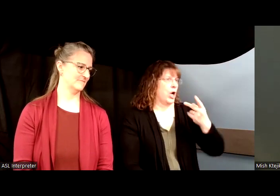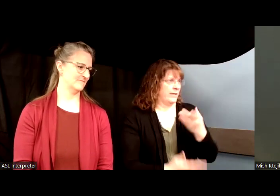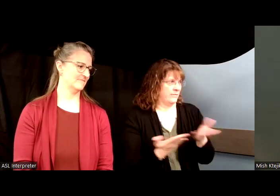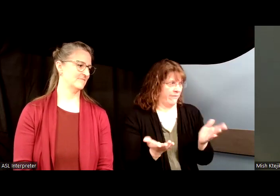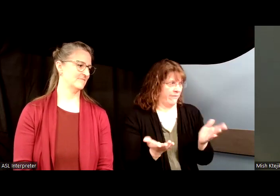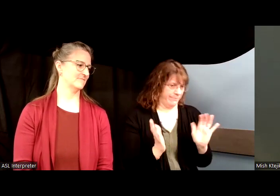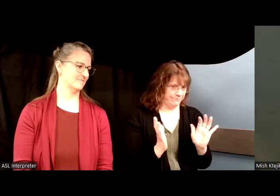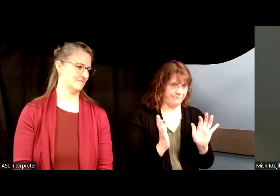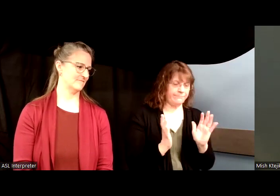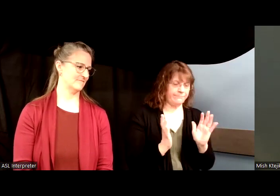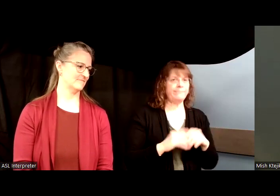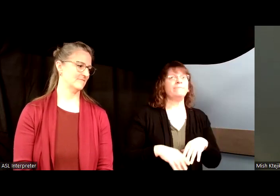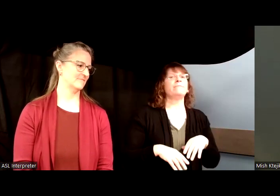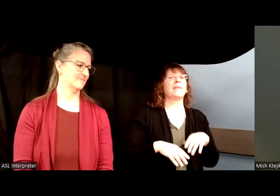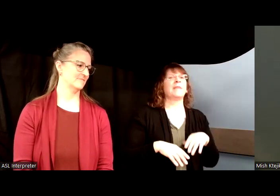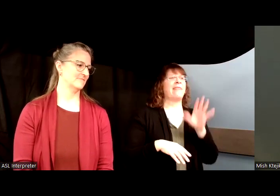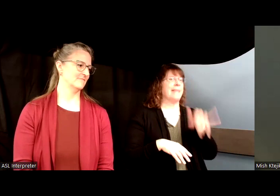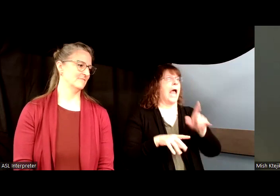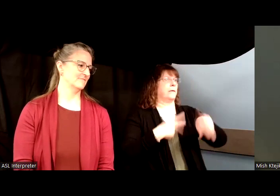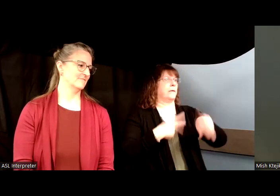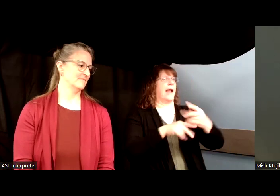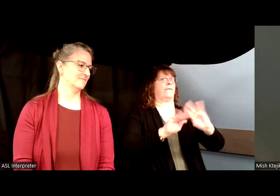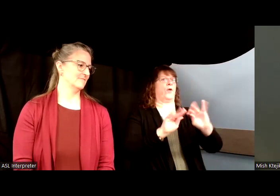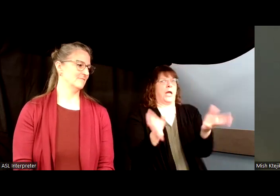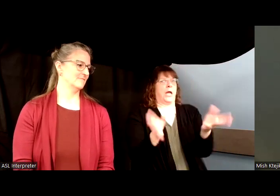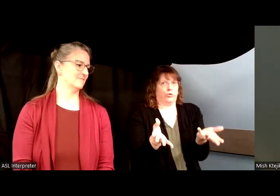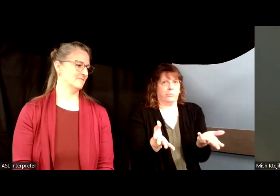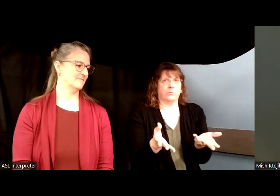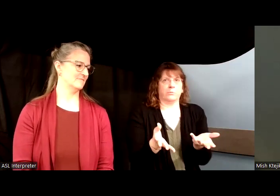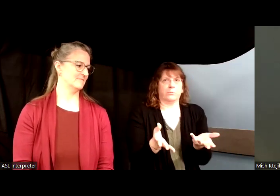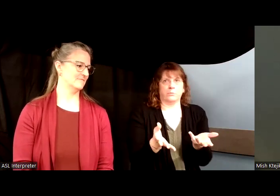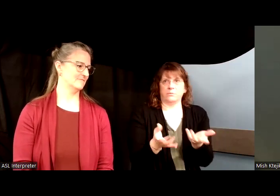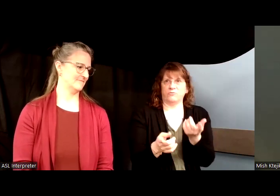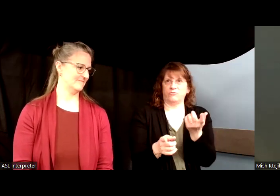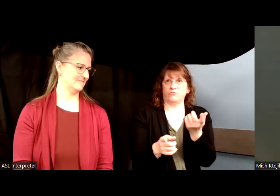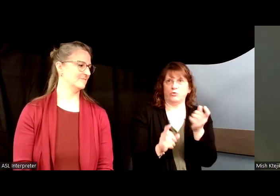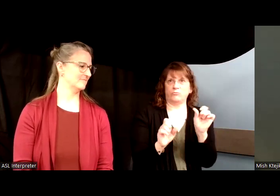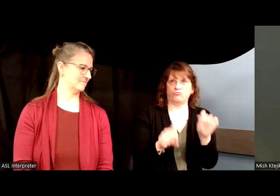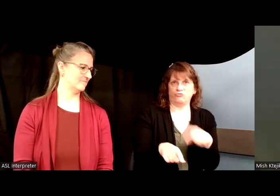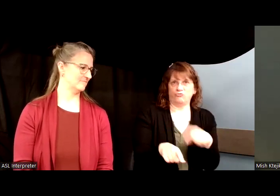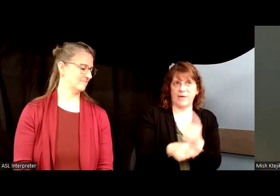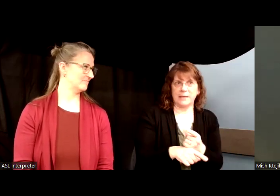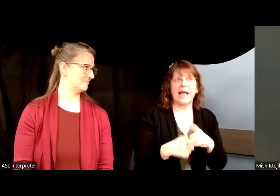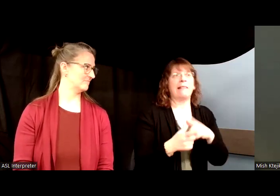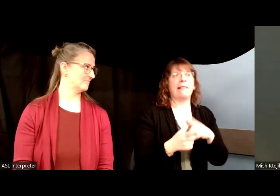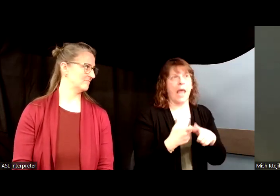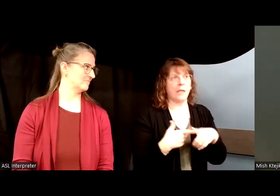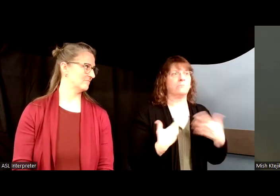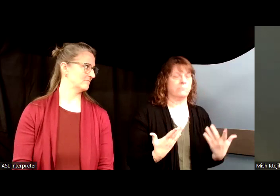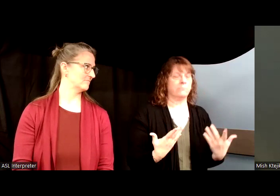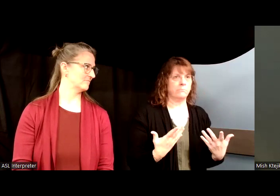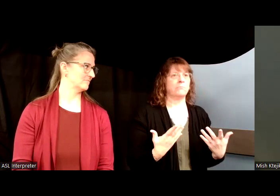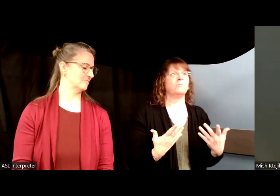university, post-secondary things. So that kind of clarification could happen today. Is that correct?